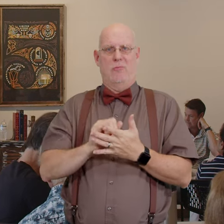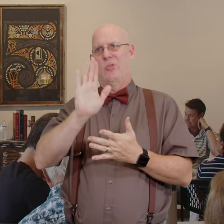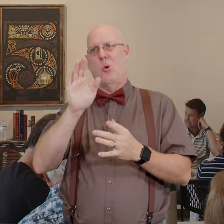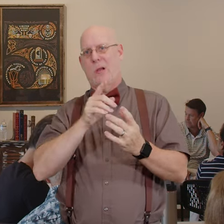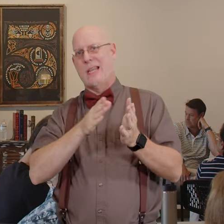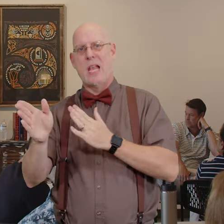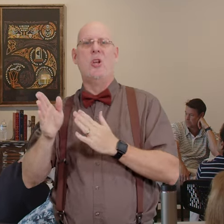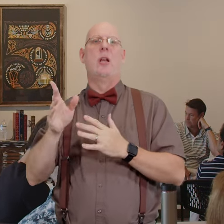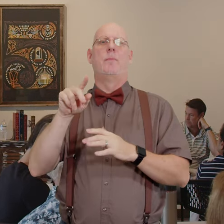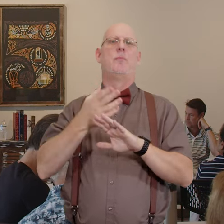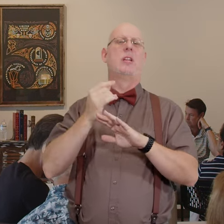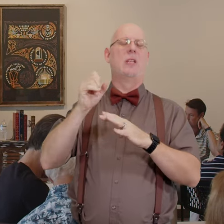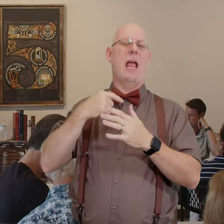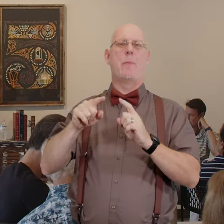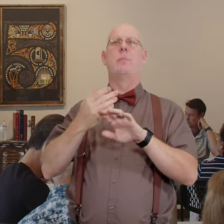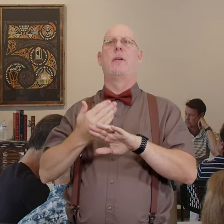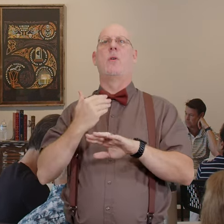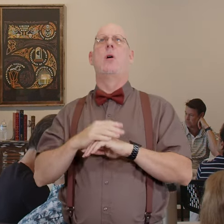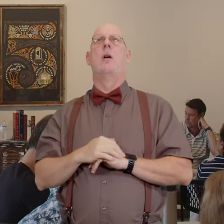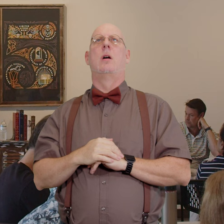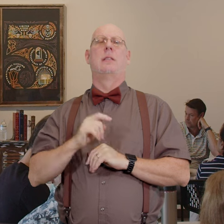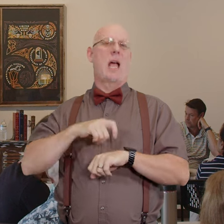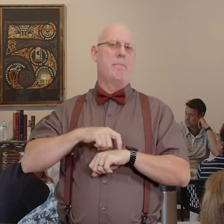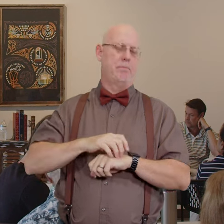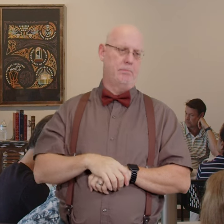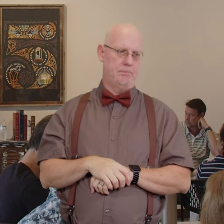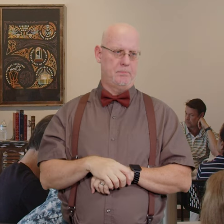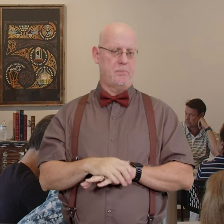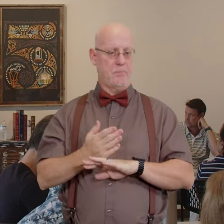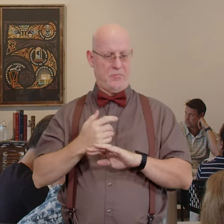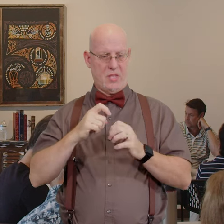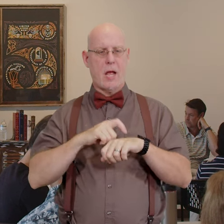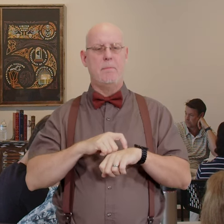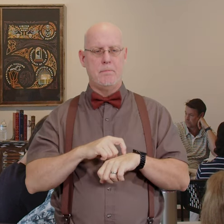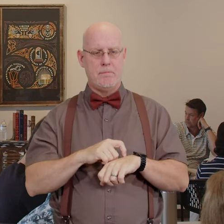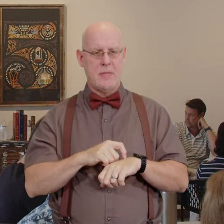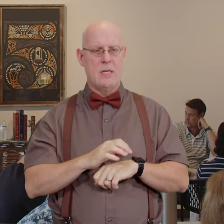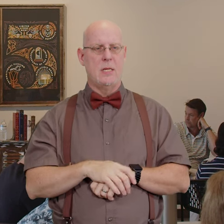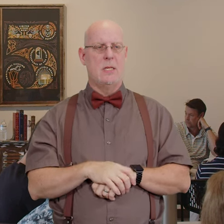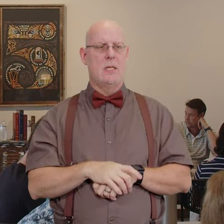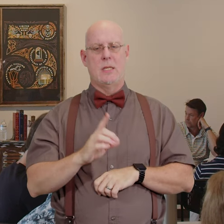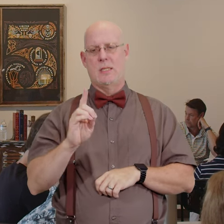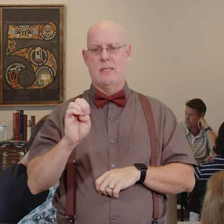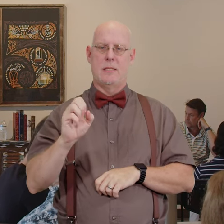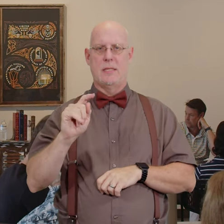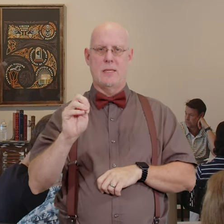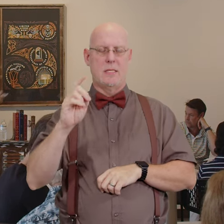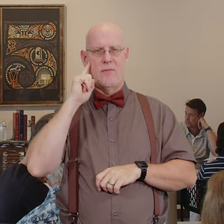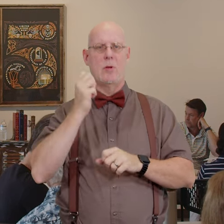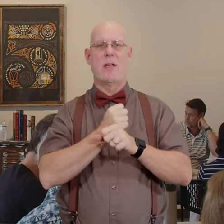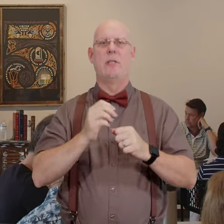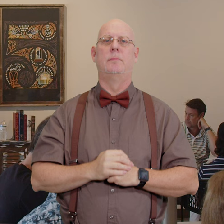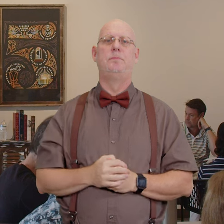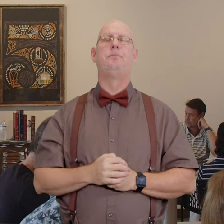It's like that was your destiny, and predestination, this happens before time. So before time, destined